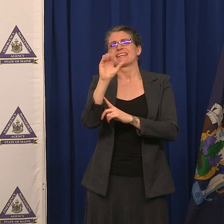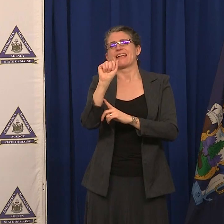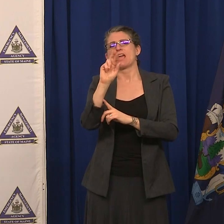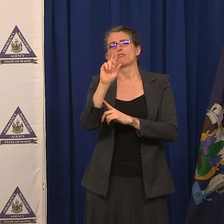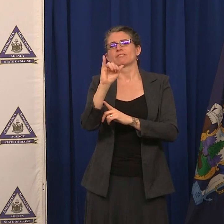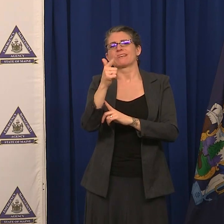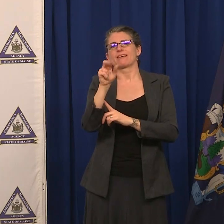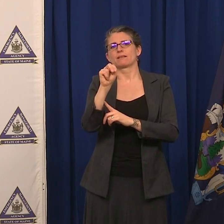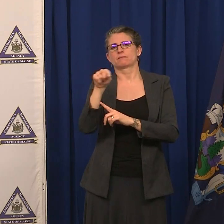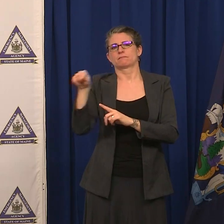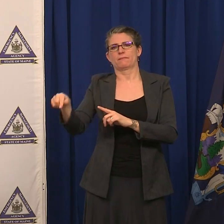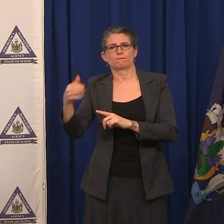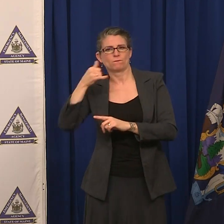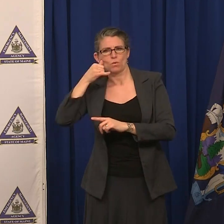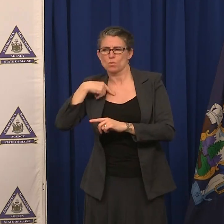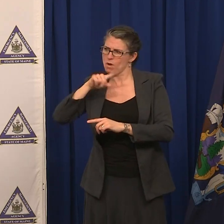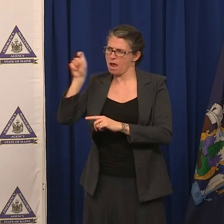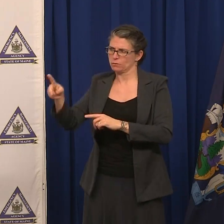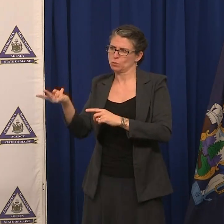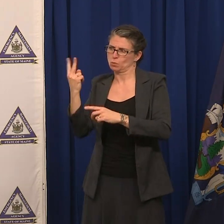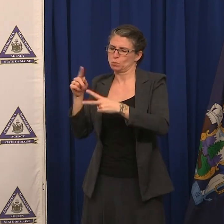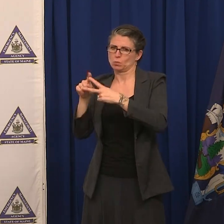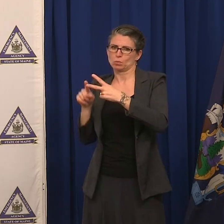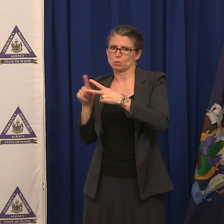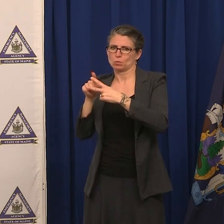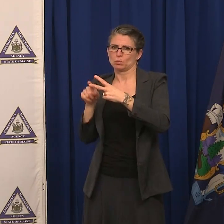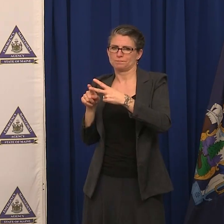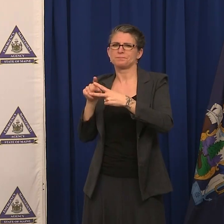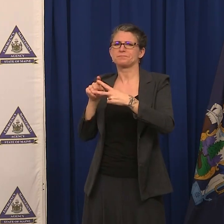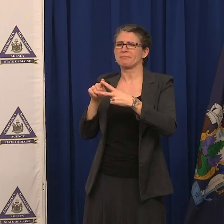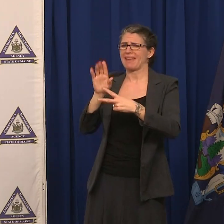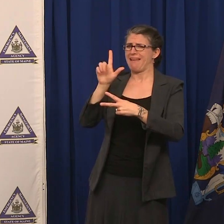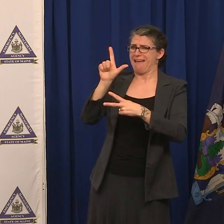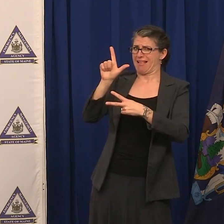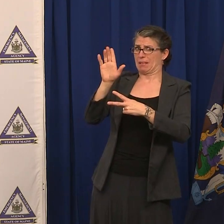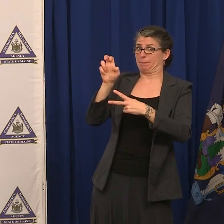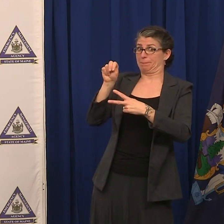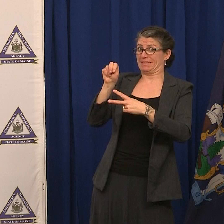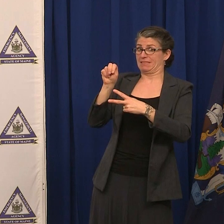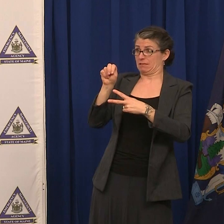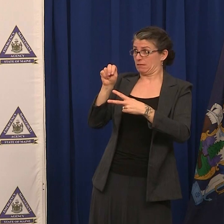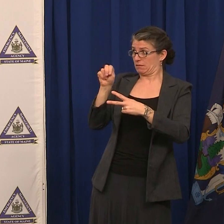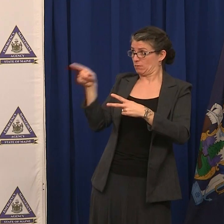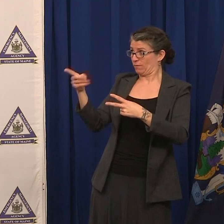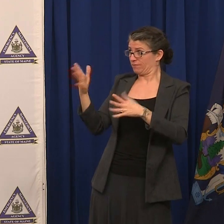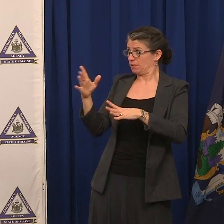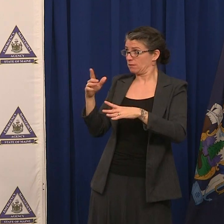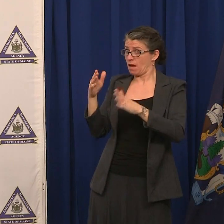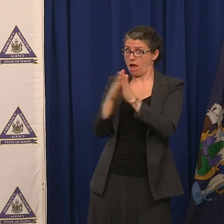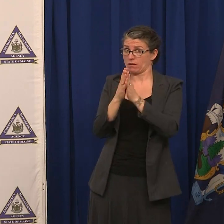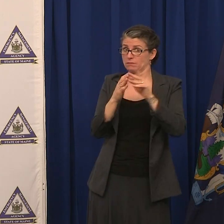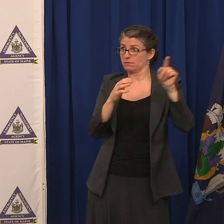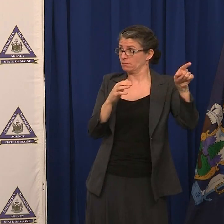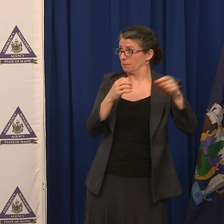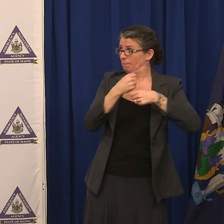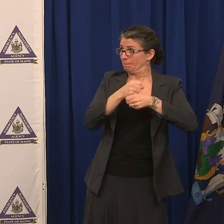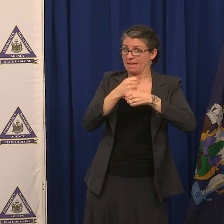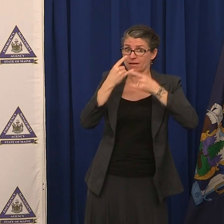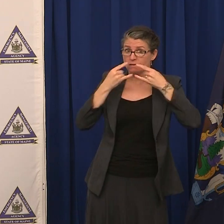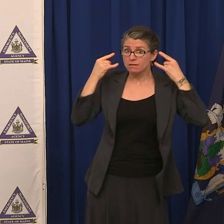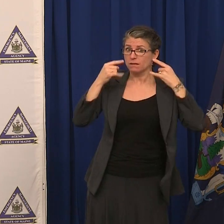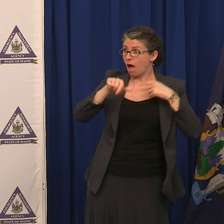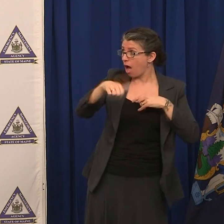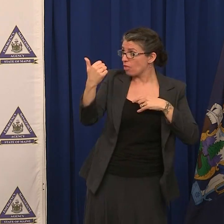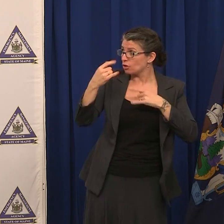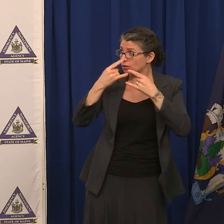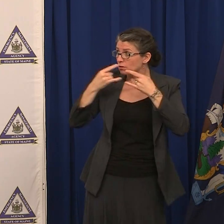some masks are being made. I believe LL Bean may be trying to do something, and some others are trying to make masks.